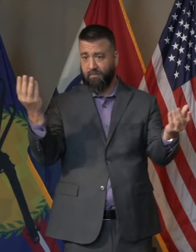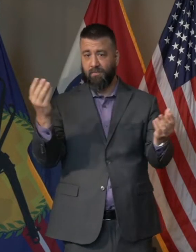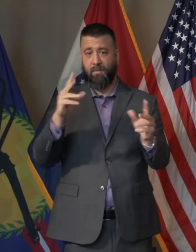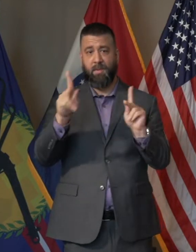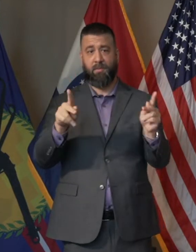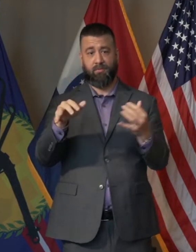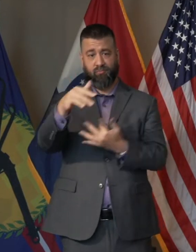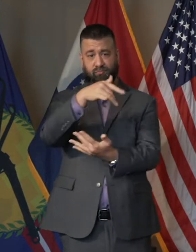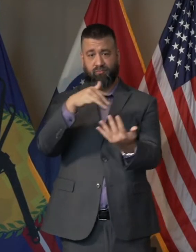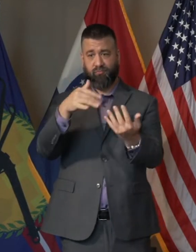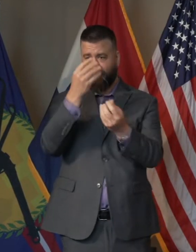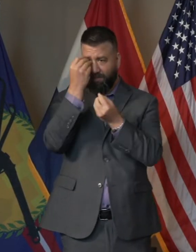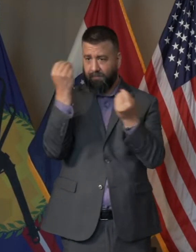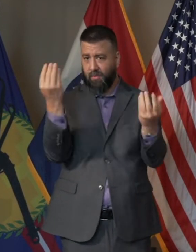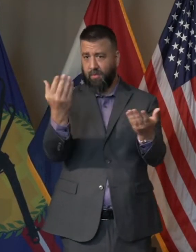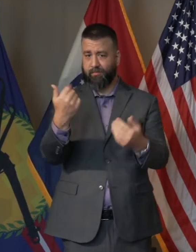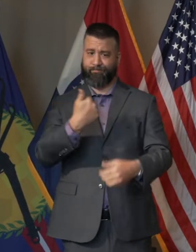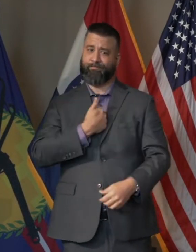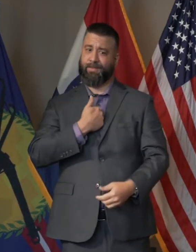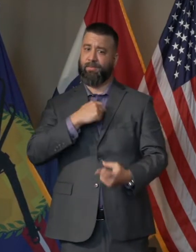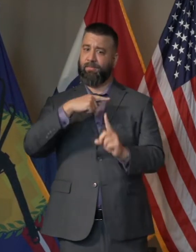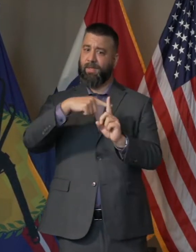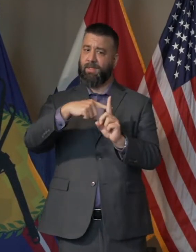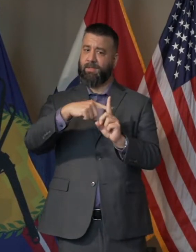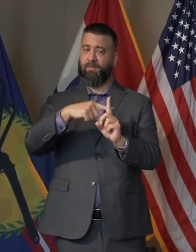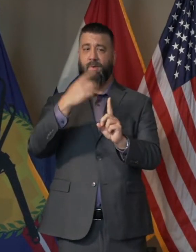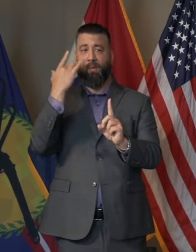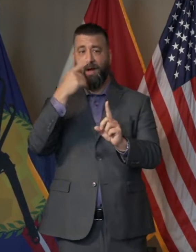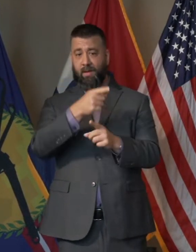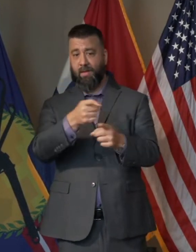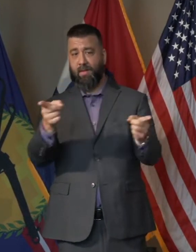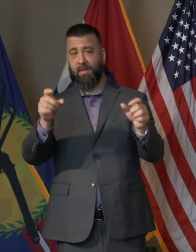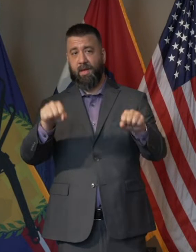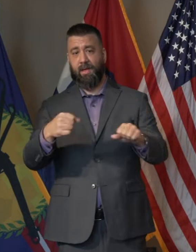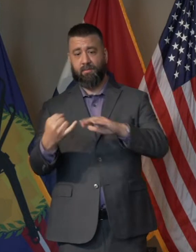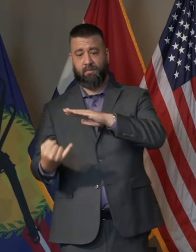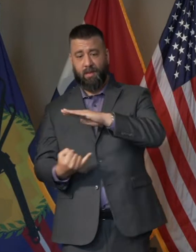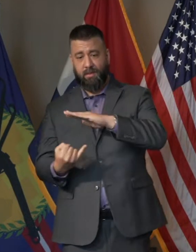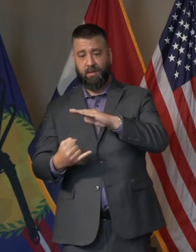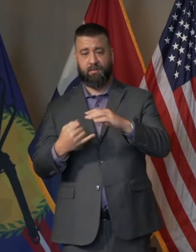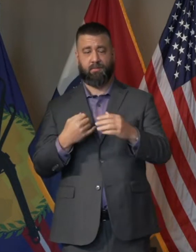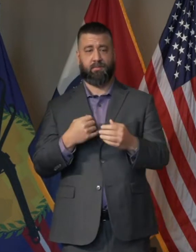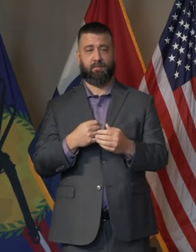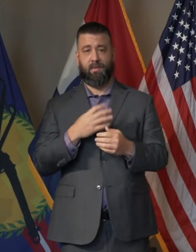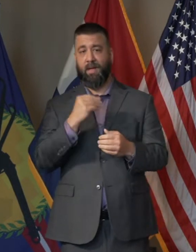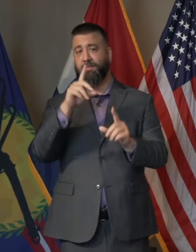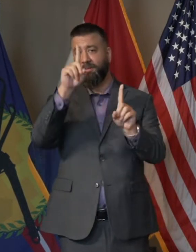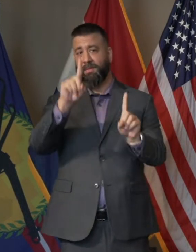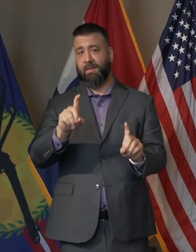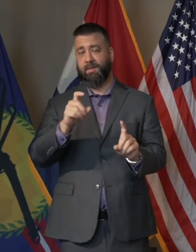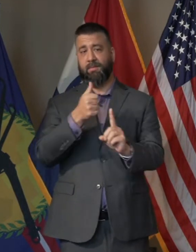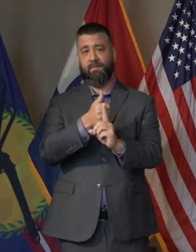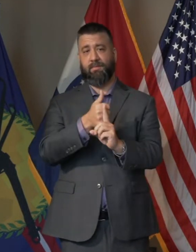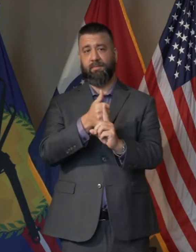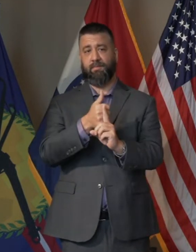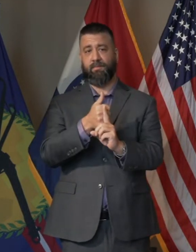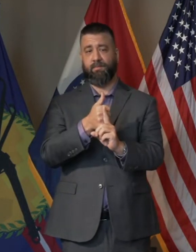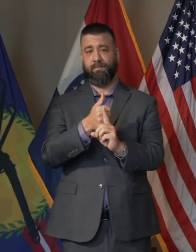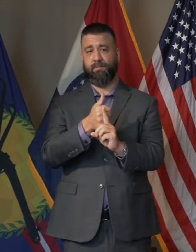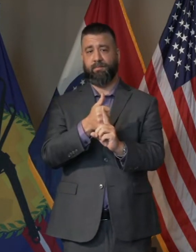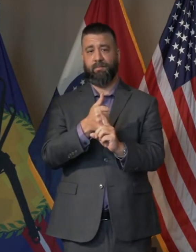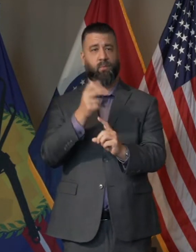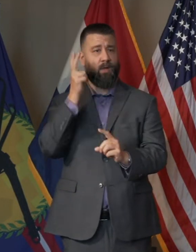for COVID-19 so that they can quarantine and they can get tested. We hear a lot about personal